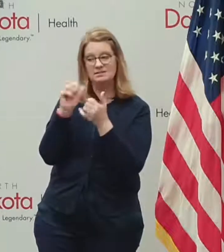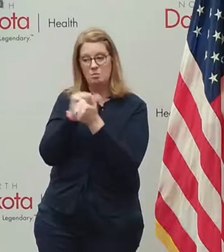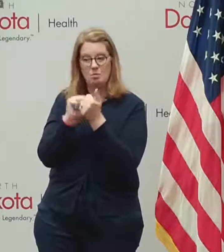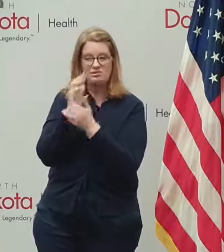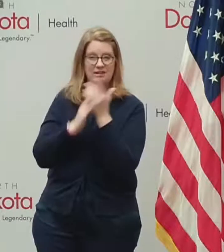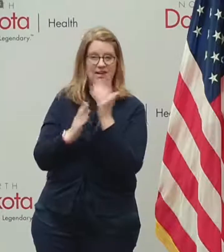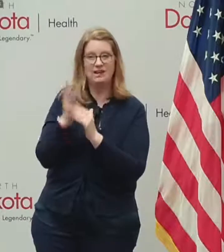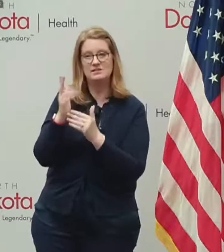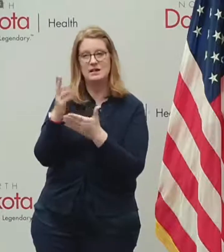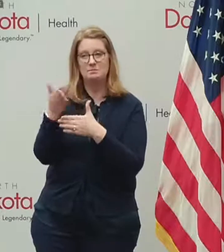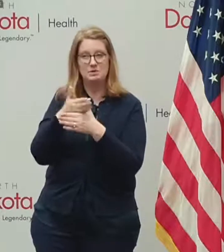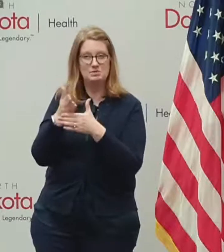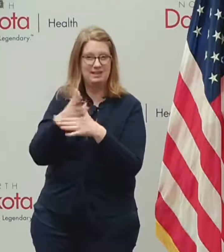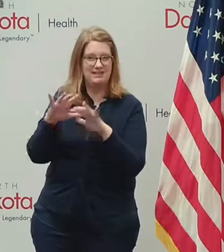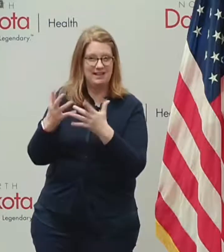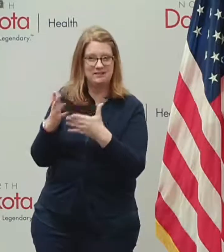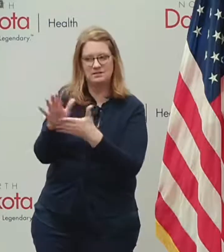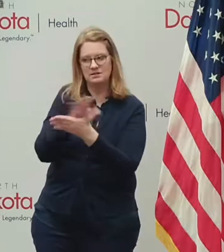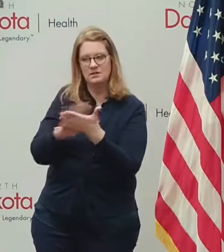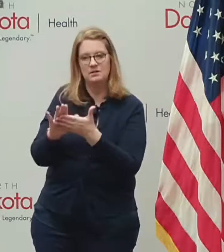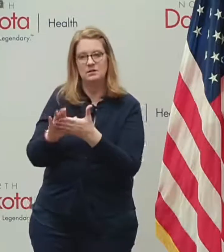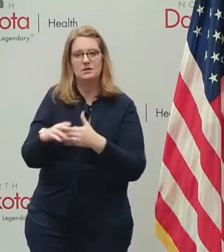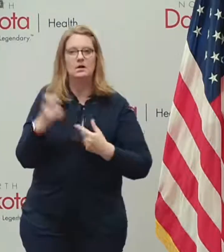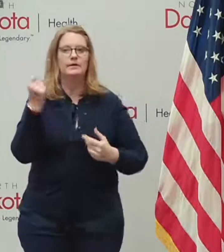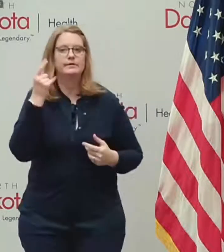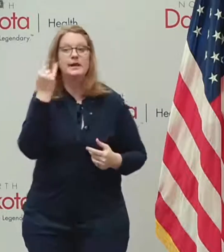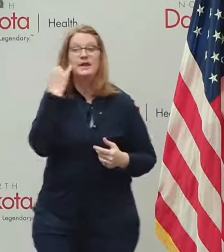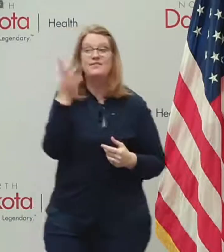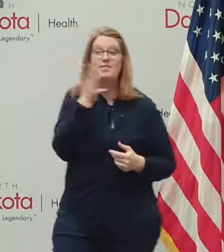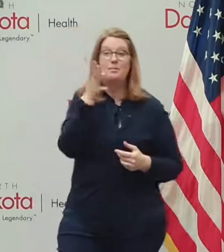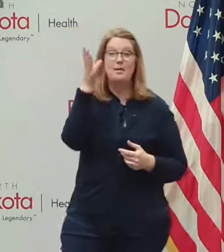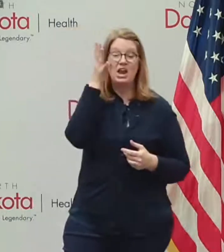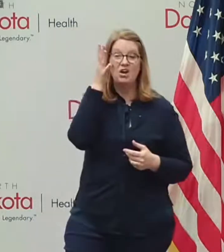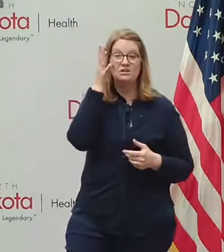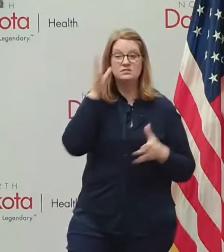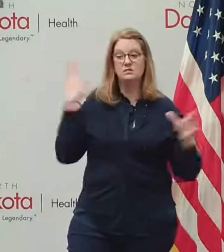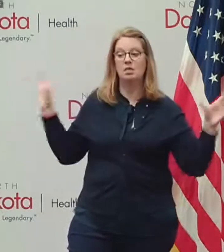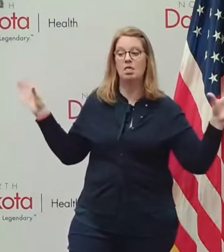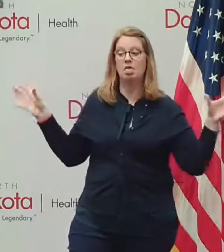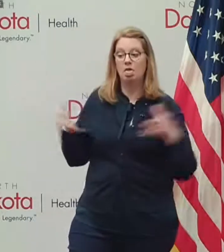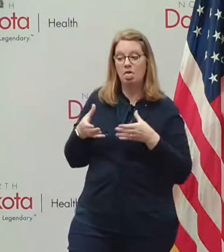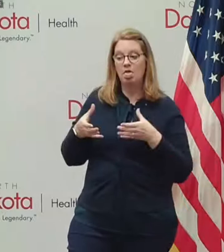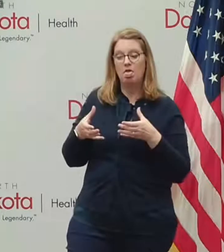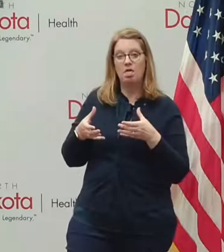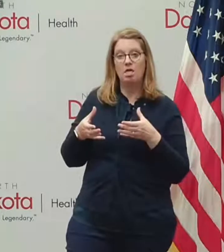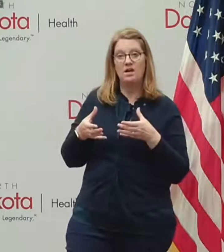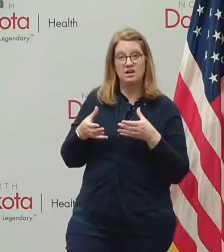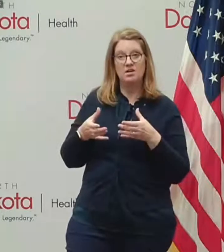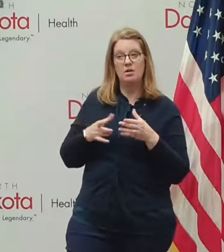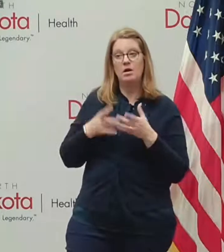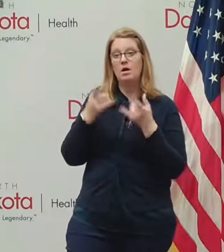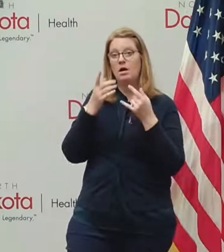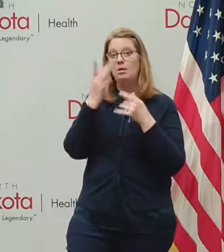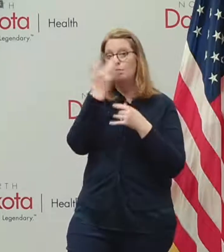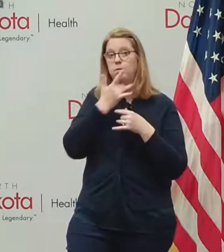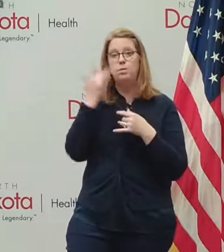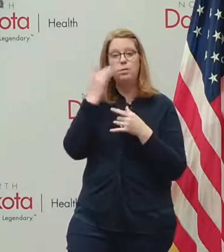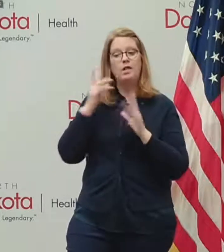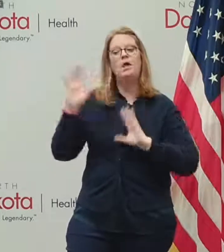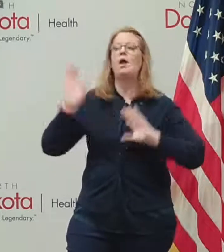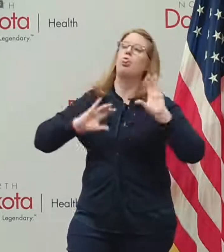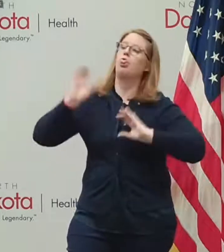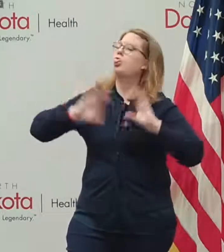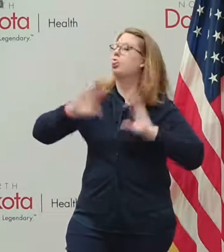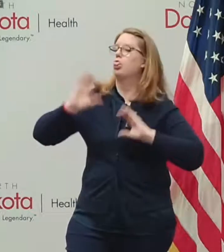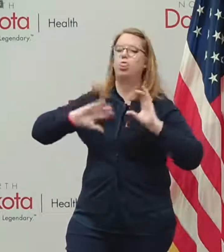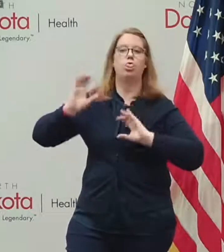cleaning between classes, but then if the parents that drop them off all stand together without masks right outside the door of the building, I mean, that's not something the